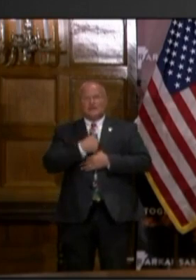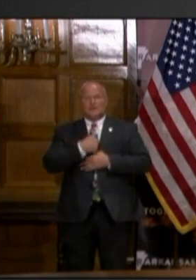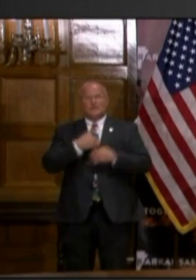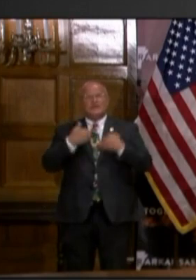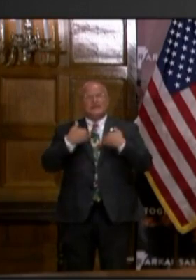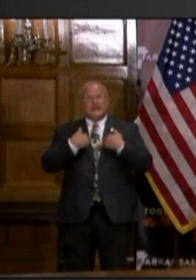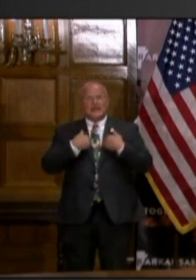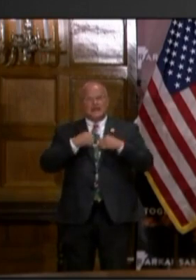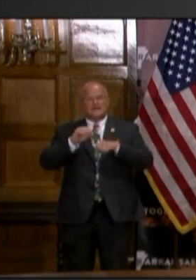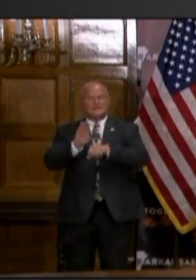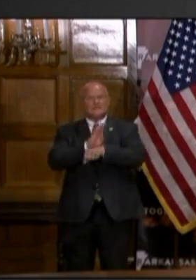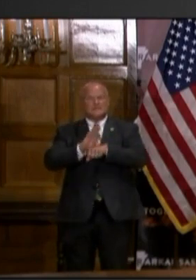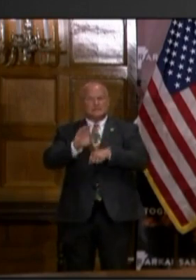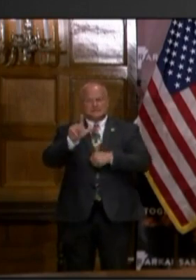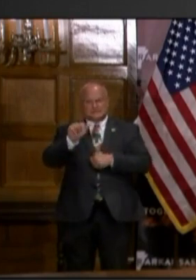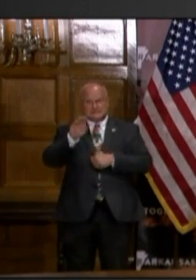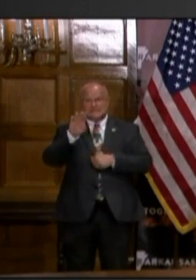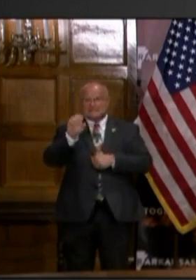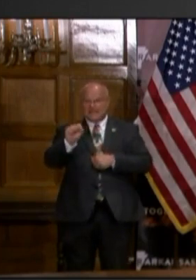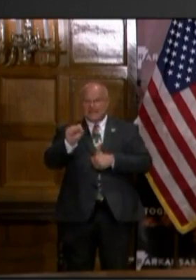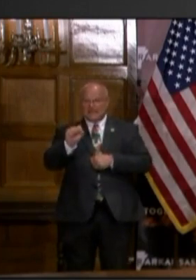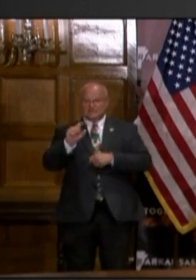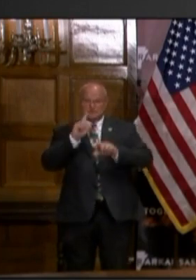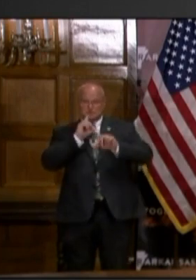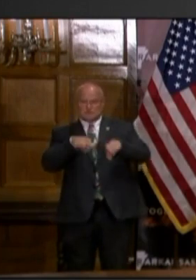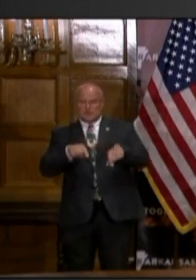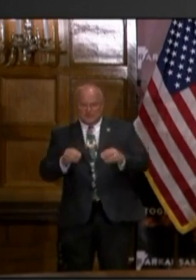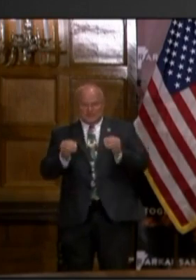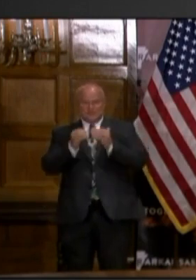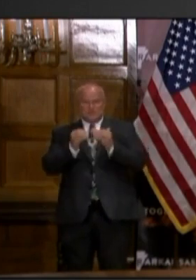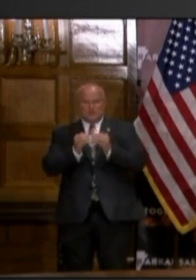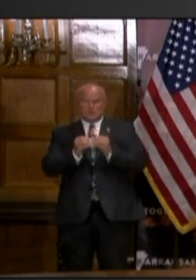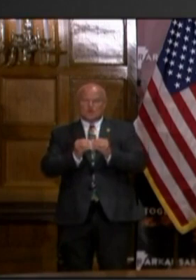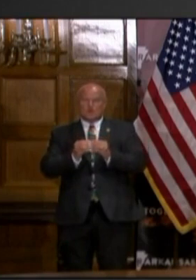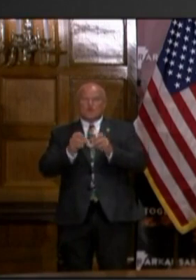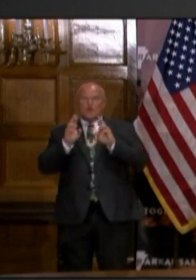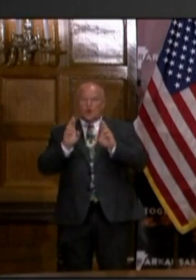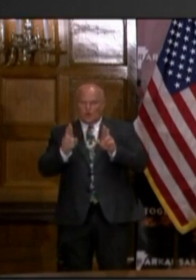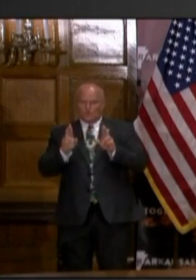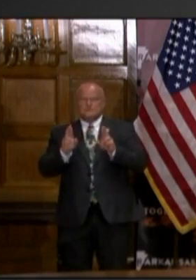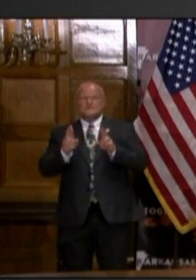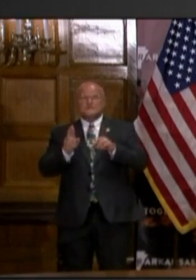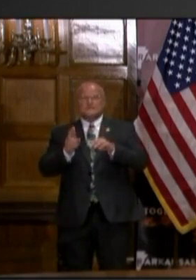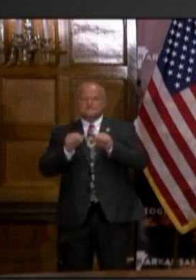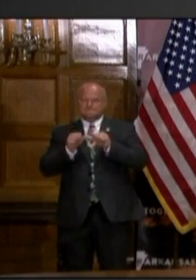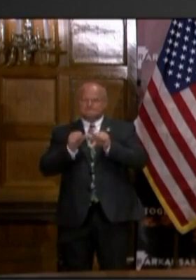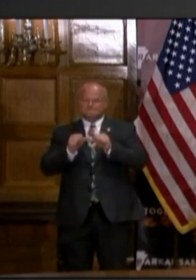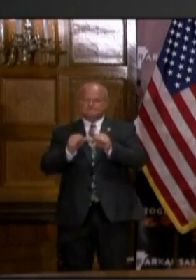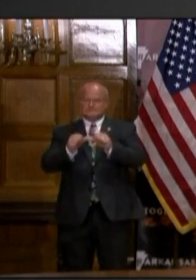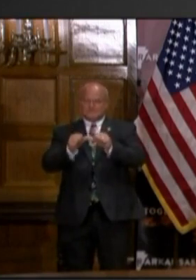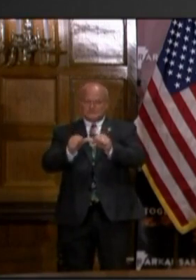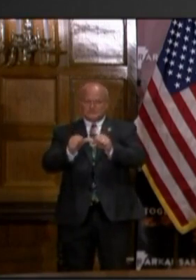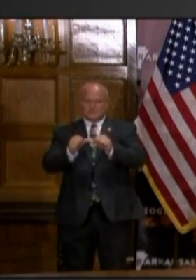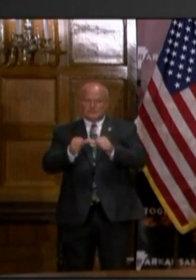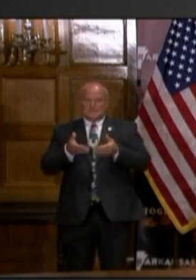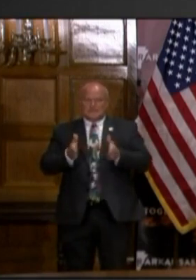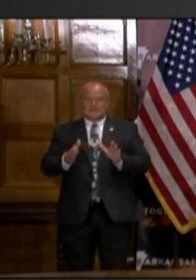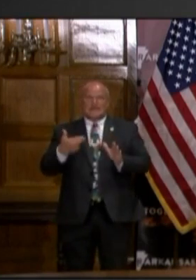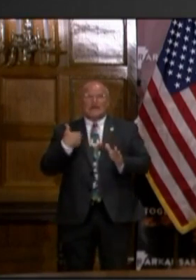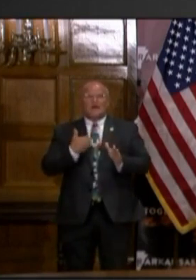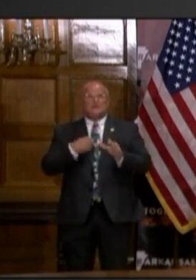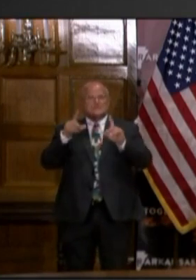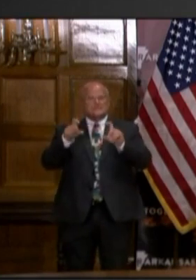have got the commercial labs responding more. Hopefully that will be a pattern that will continue in the future, will allow us to